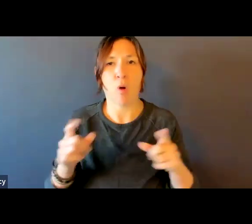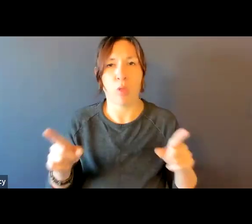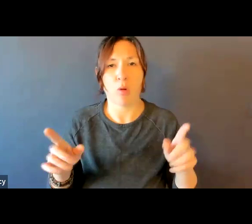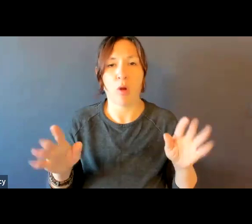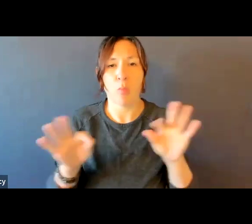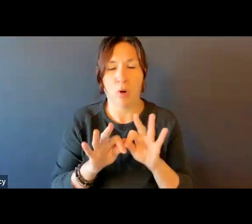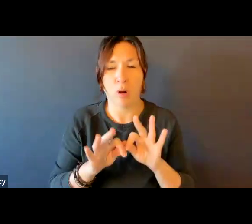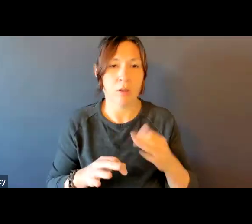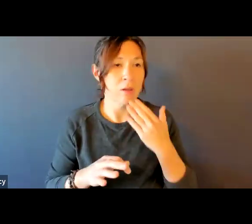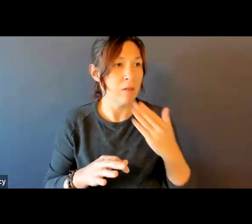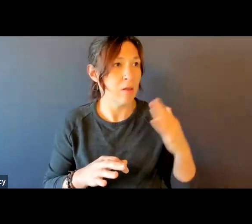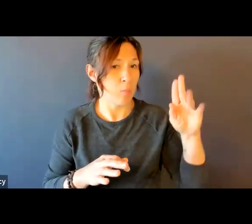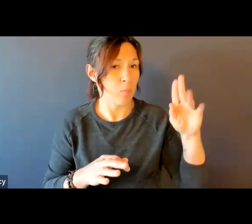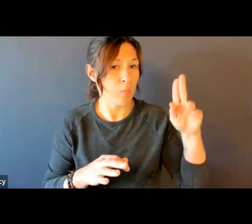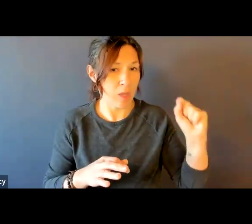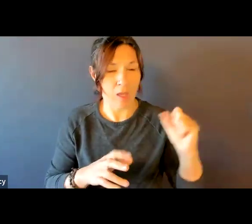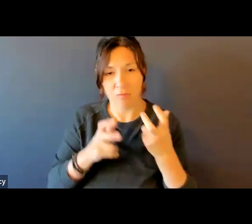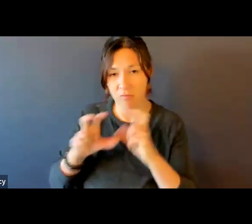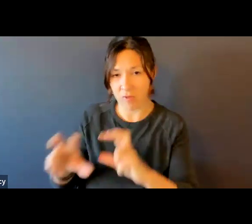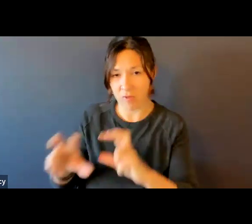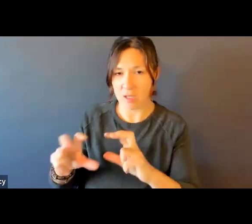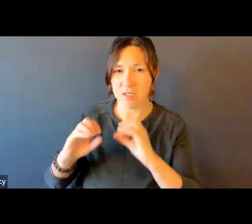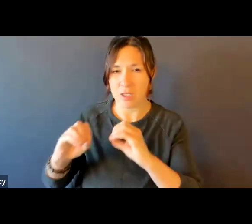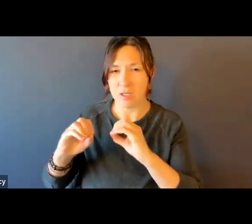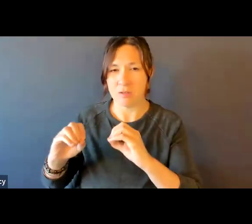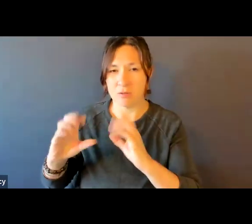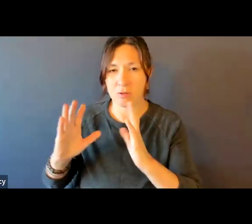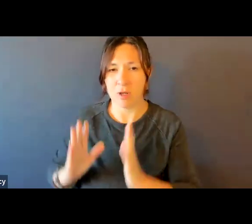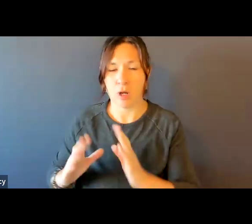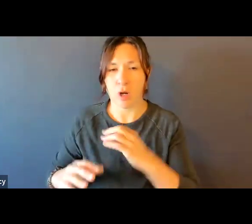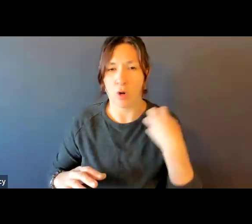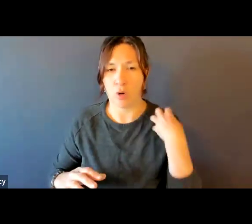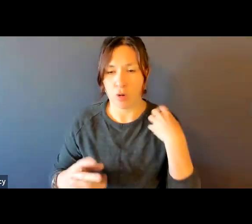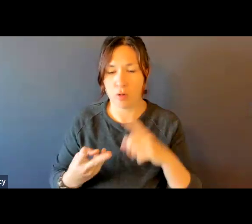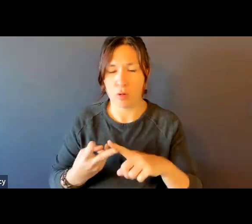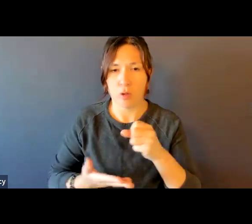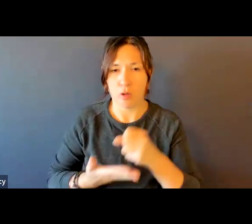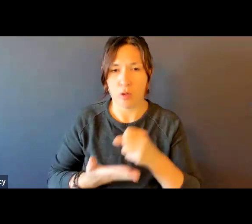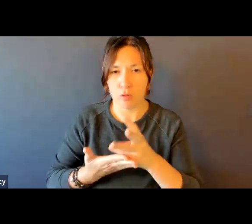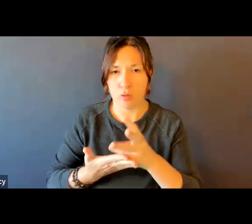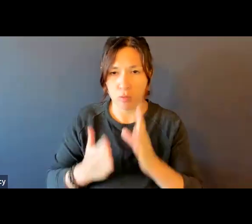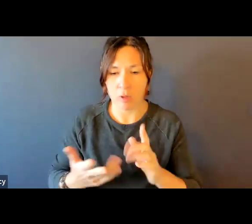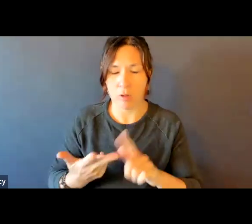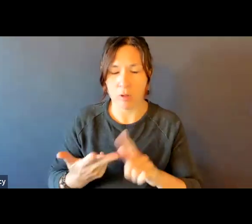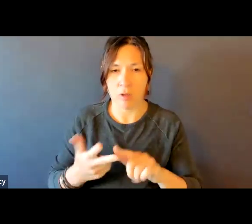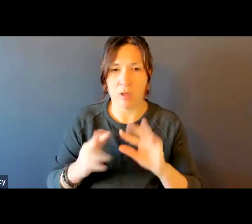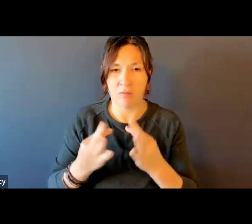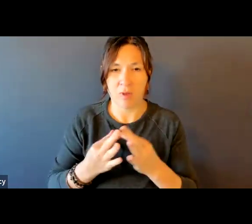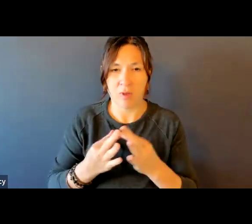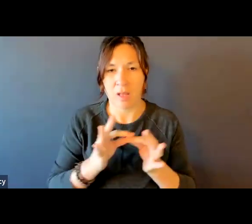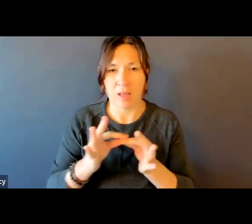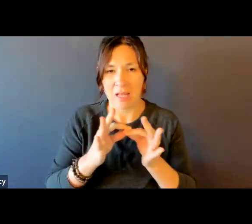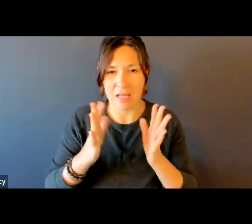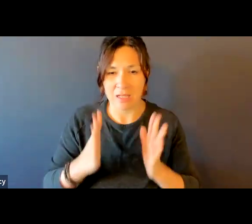for their investments in instructional coaching, social workers, family liaisons, and regional support teams